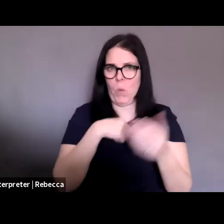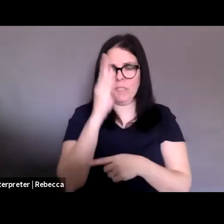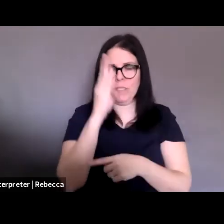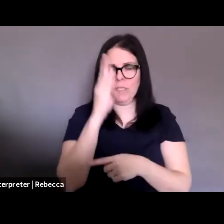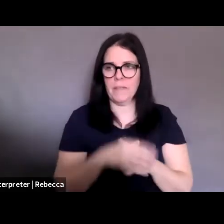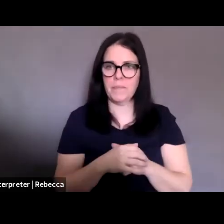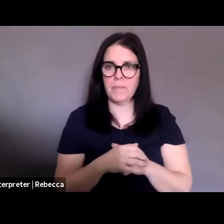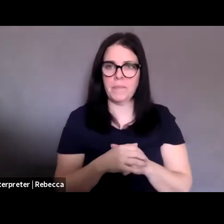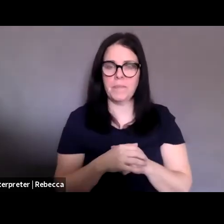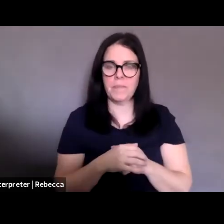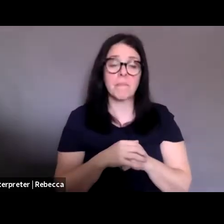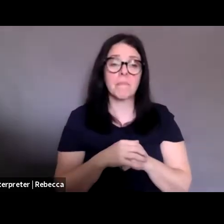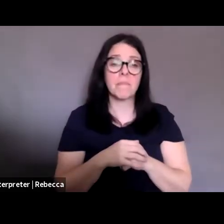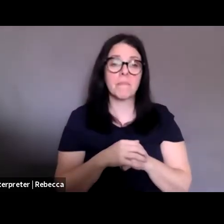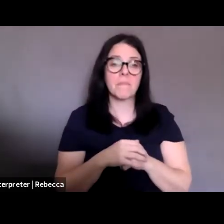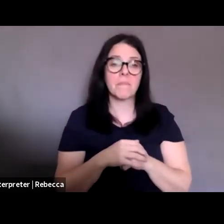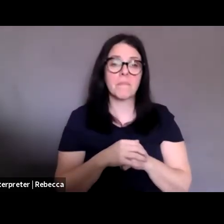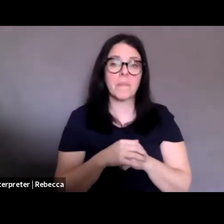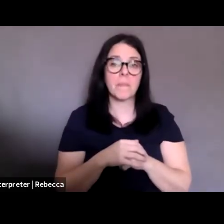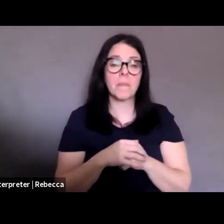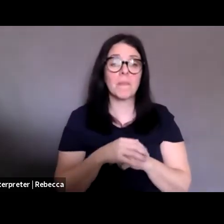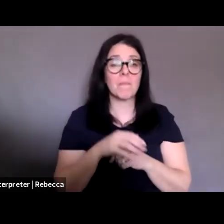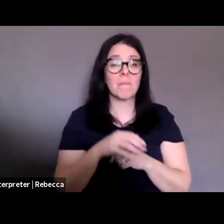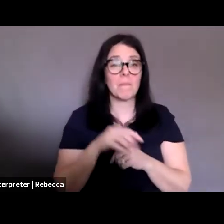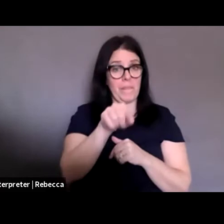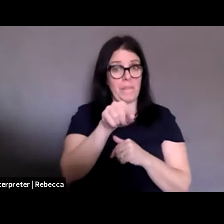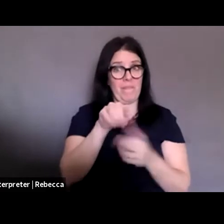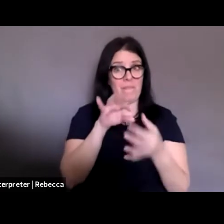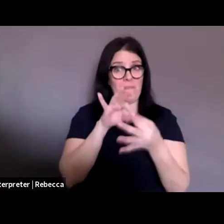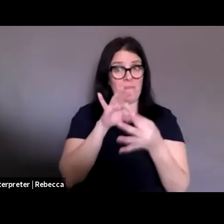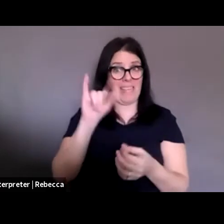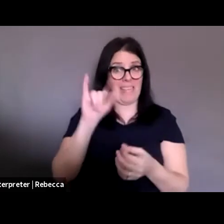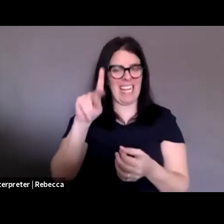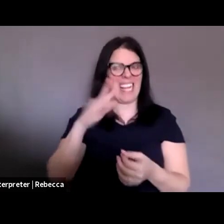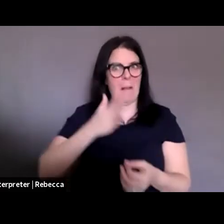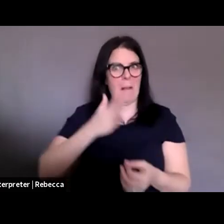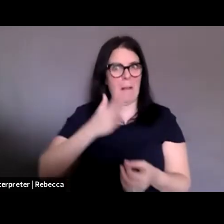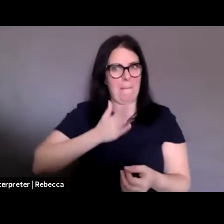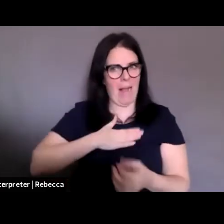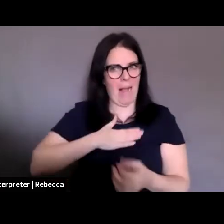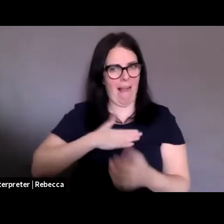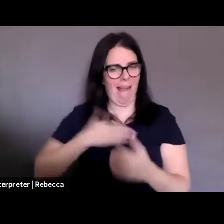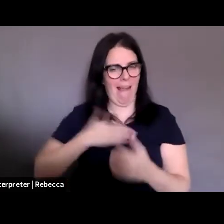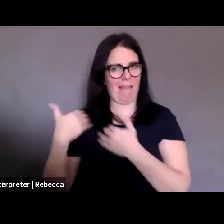This is a link to my own study of alienation cases across Canada.